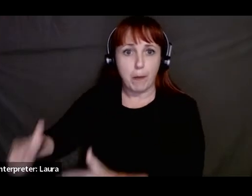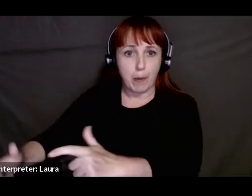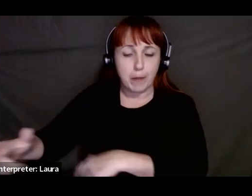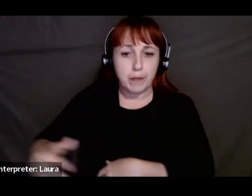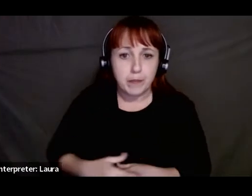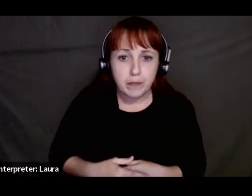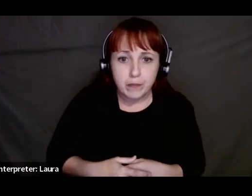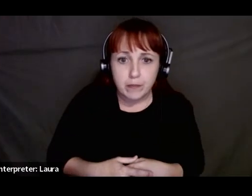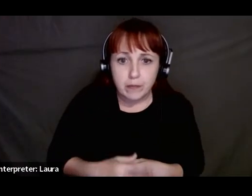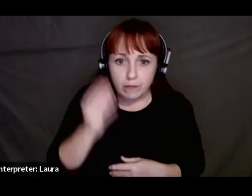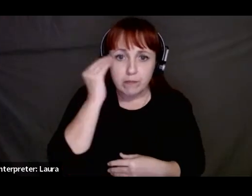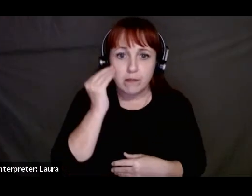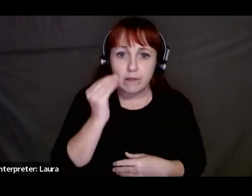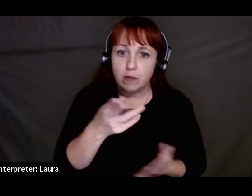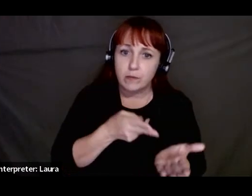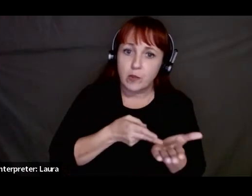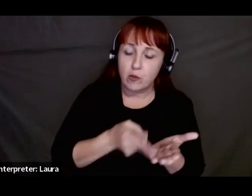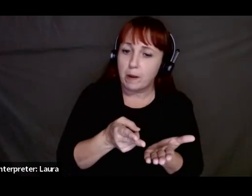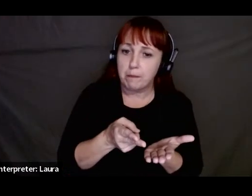going to tell you something straight up.